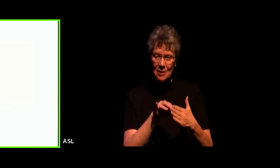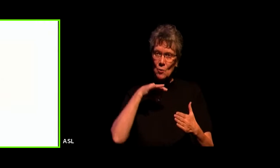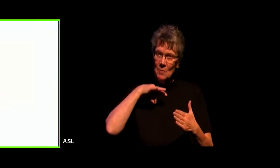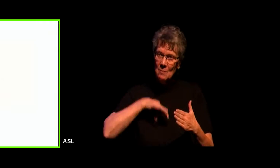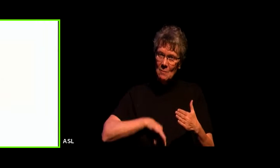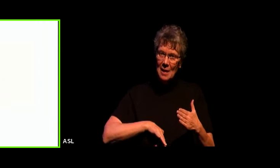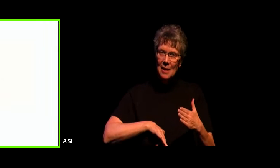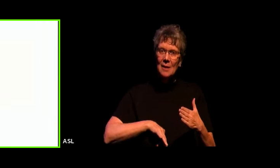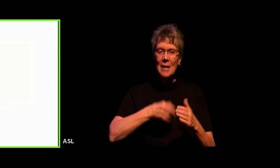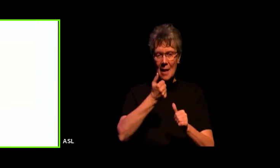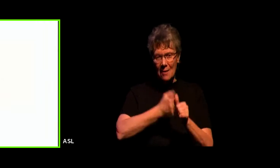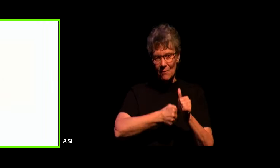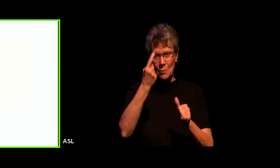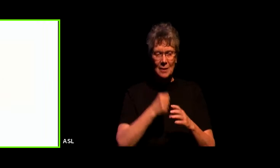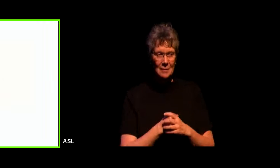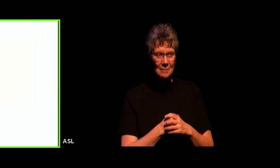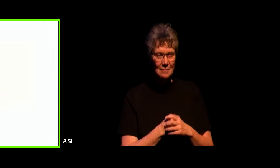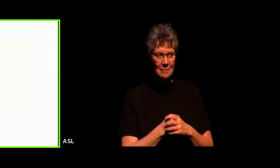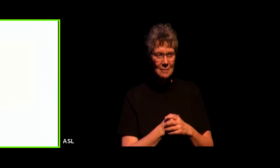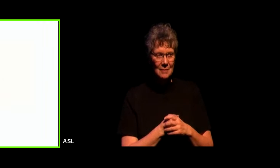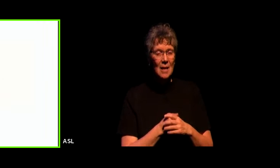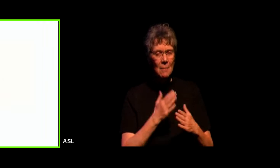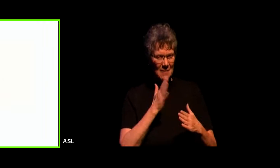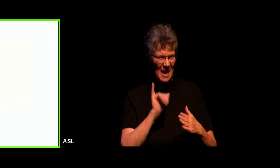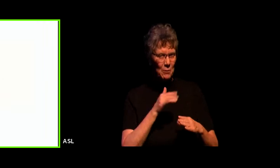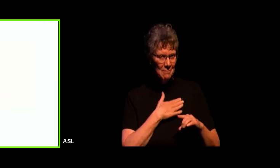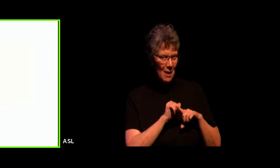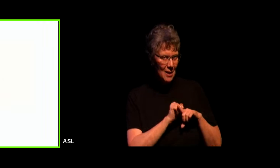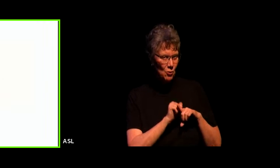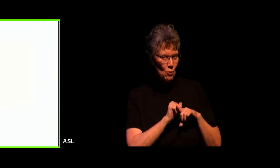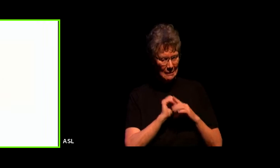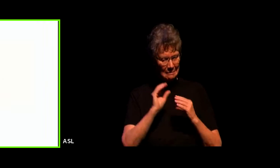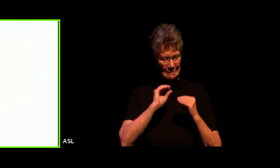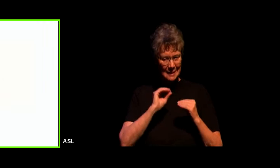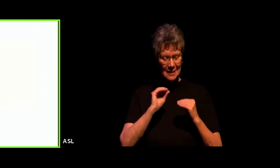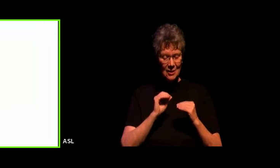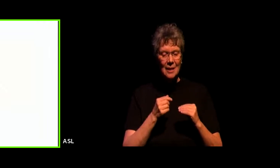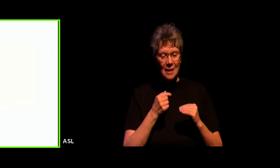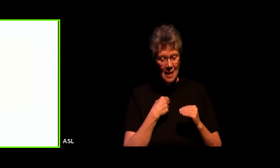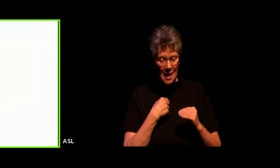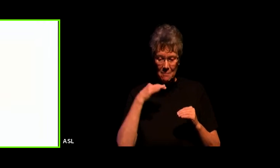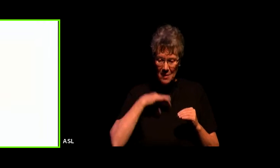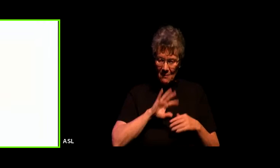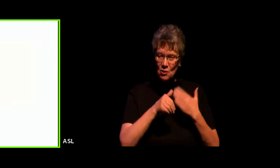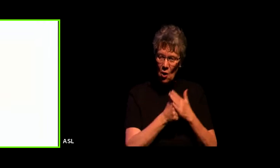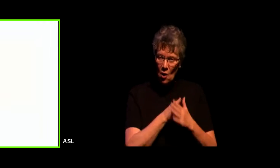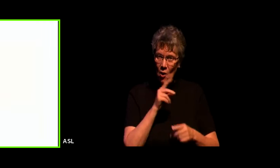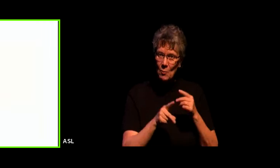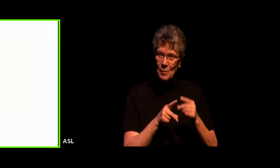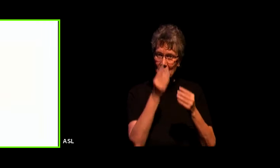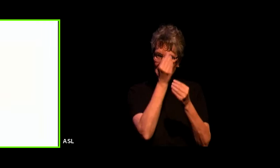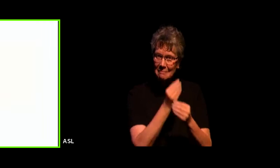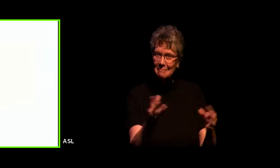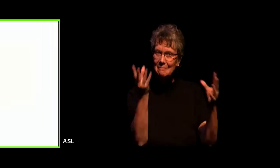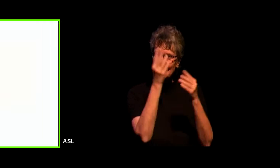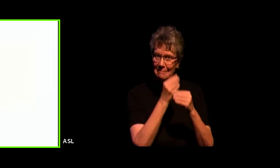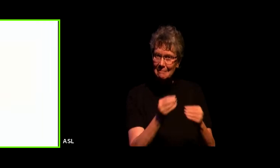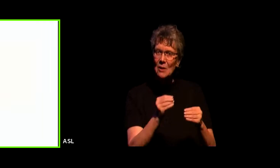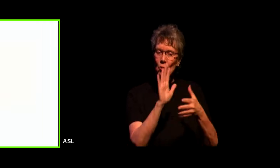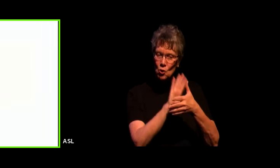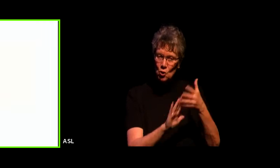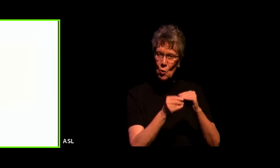commons in some way, that it was sort of for the good of everyone, telling the stories of the past, and that it was for kind of public consumption. It